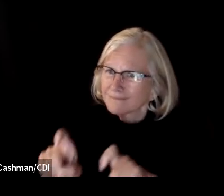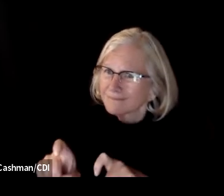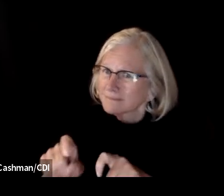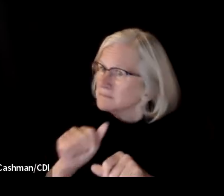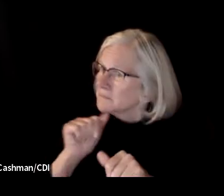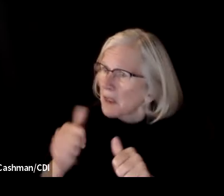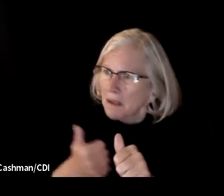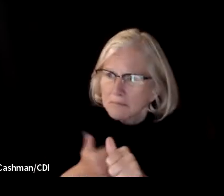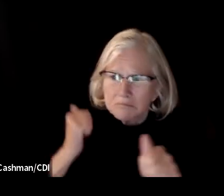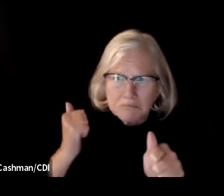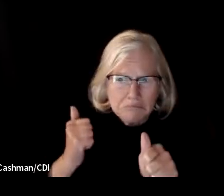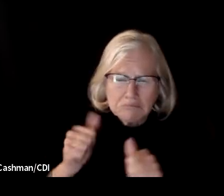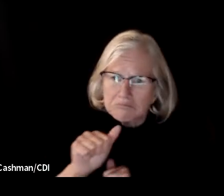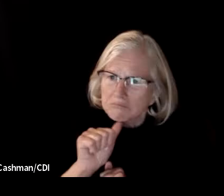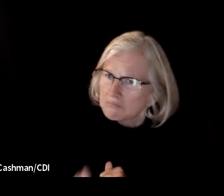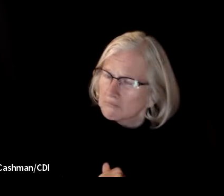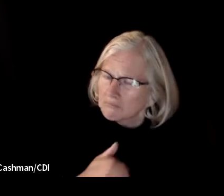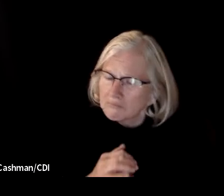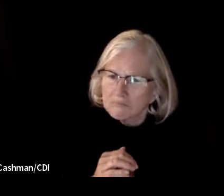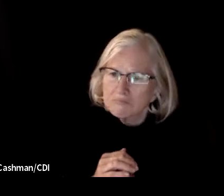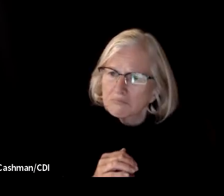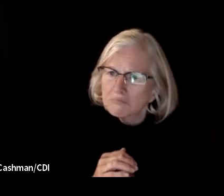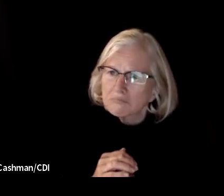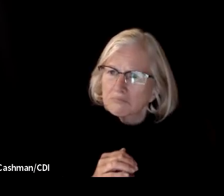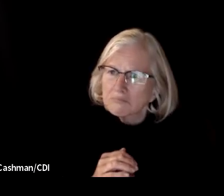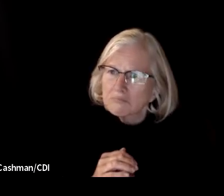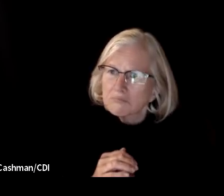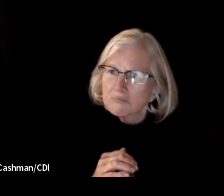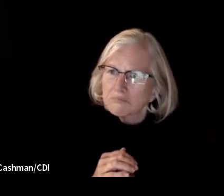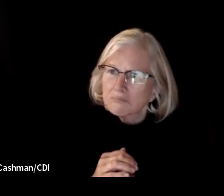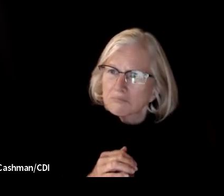today puts us at a new cumulative total of